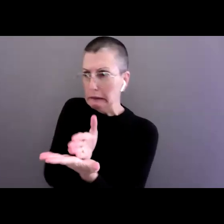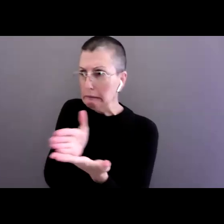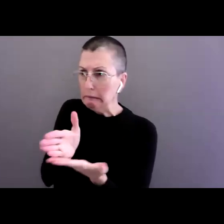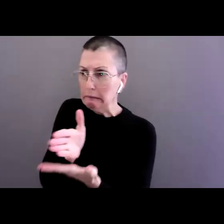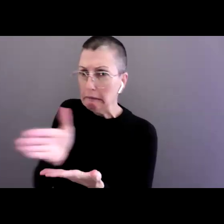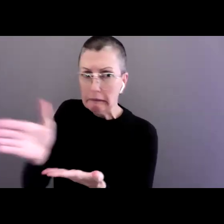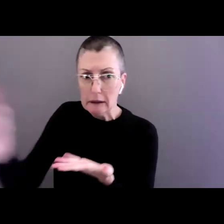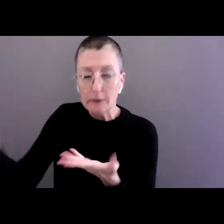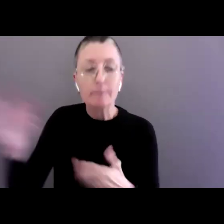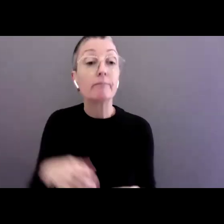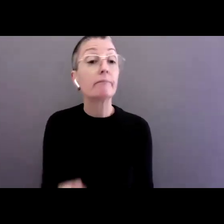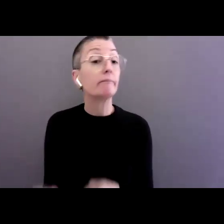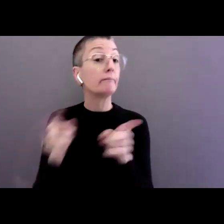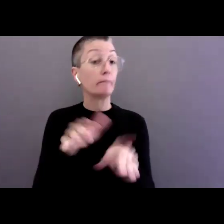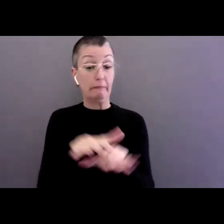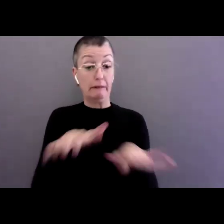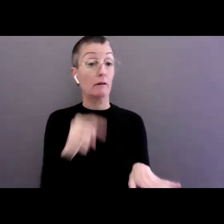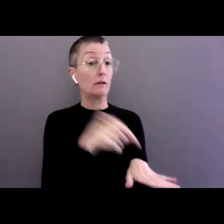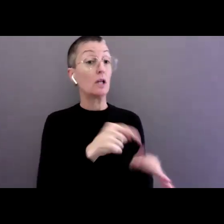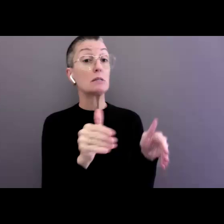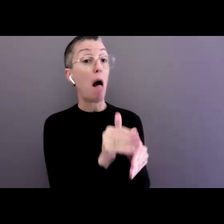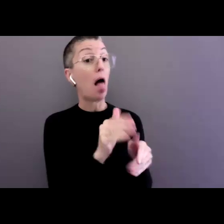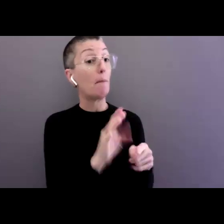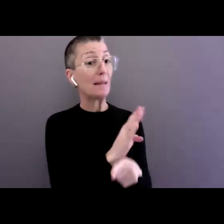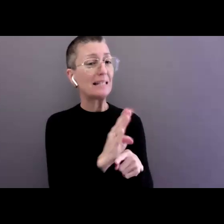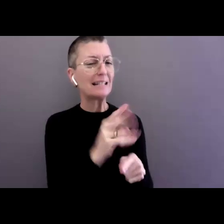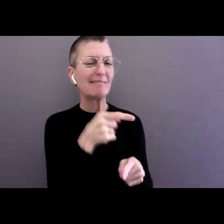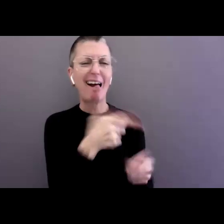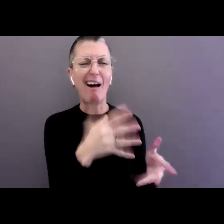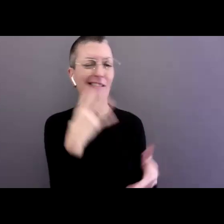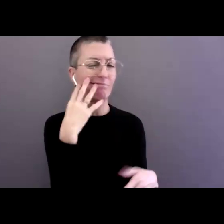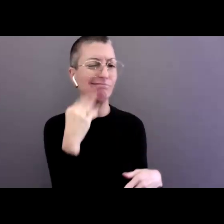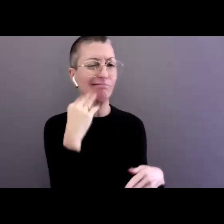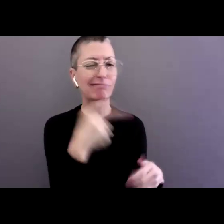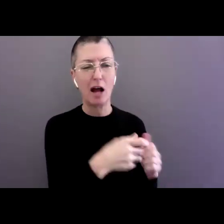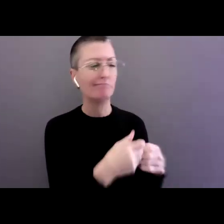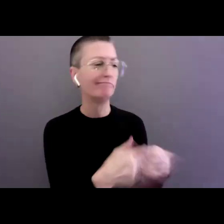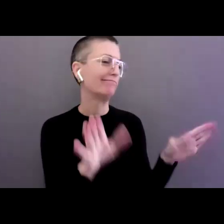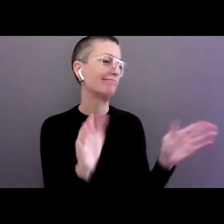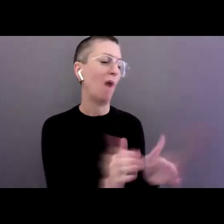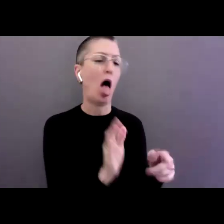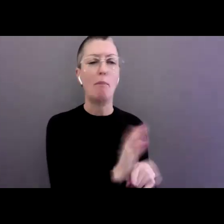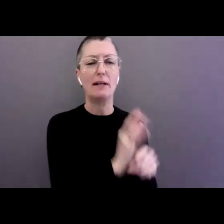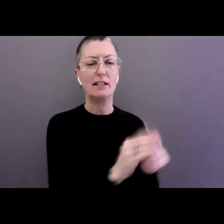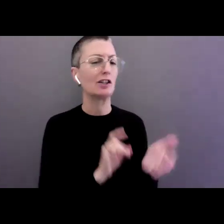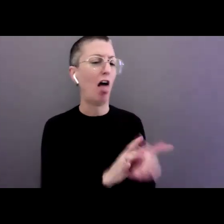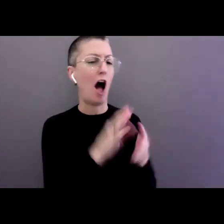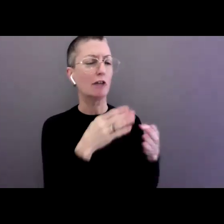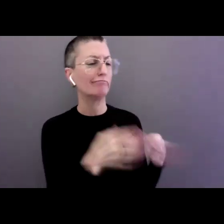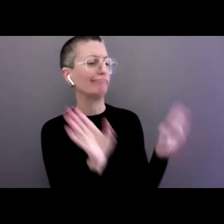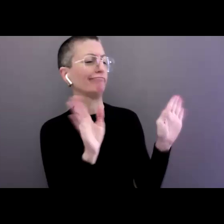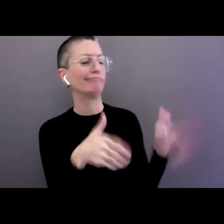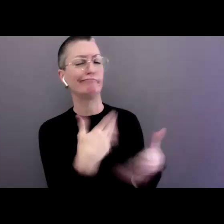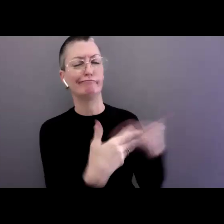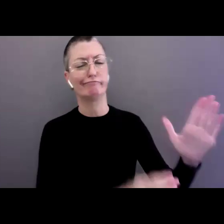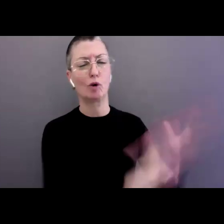and launch and say, "Give me your money. Let's make this business thrive." Nobody knows what they're talking about. Nobody has seen